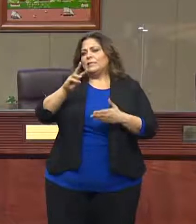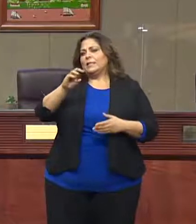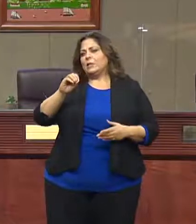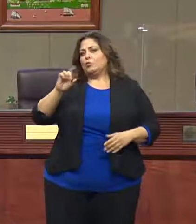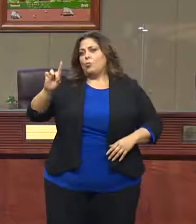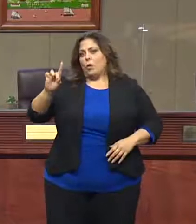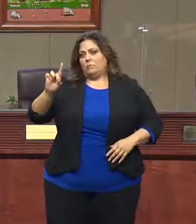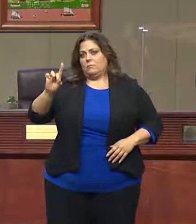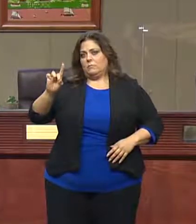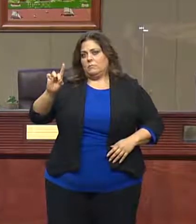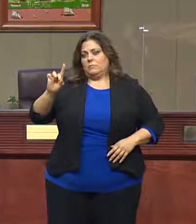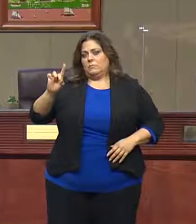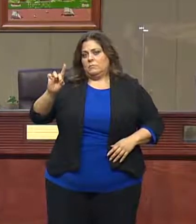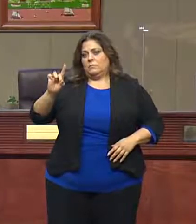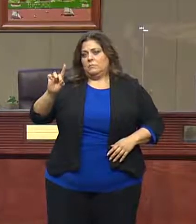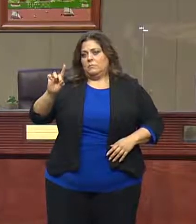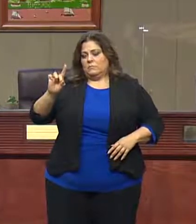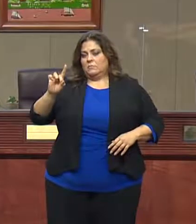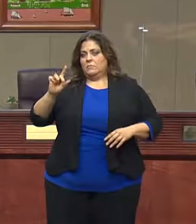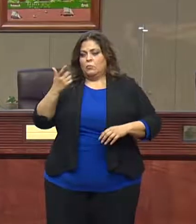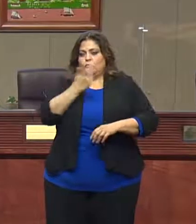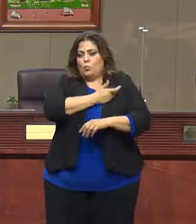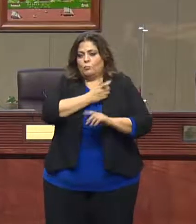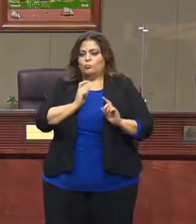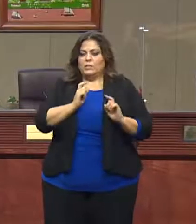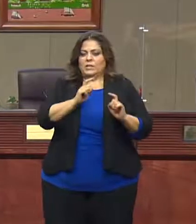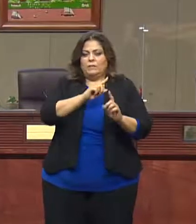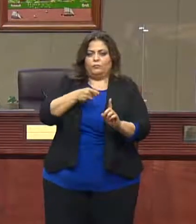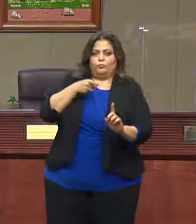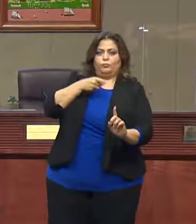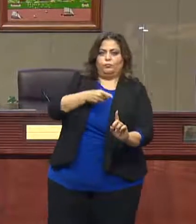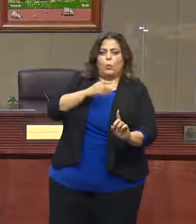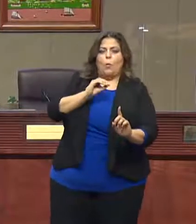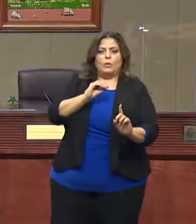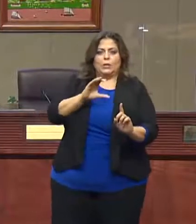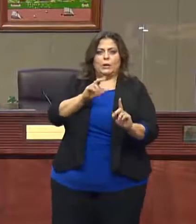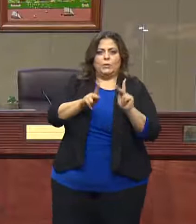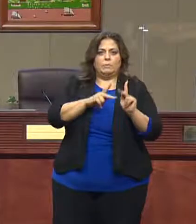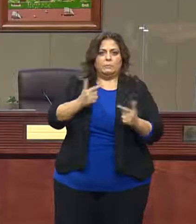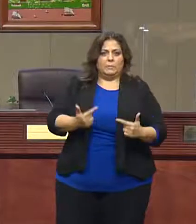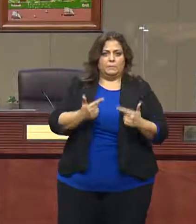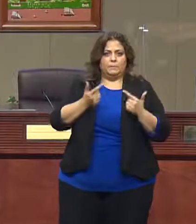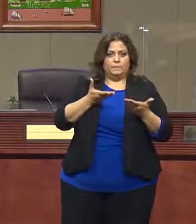606,601 were given to Orange County residents. As the mayor mentioned,